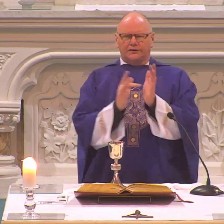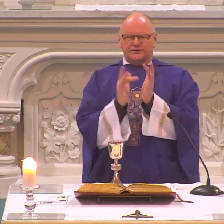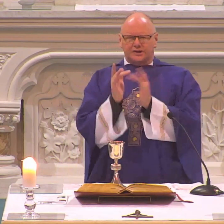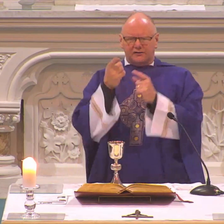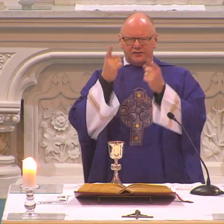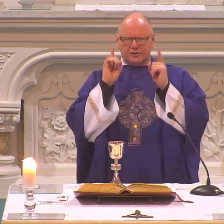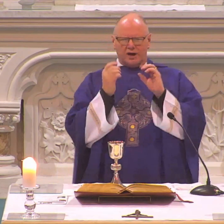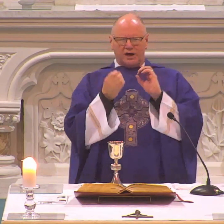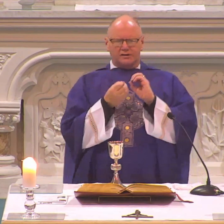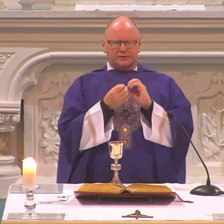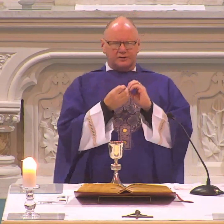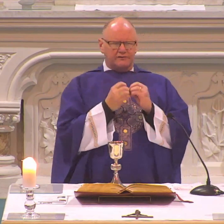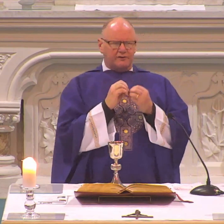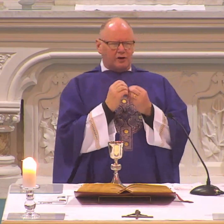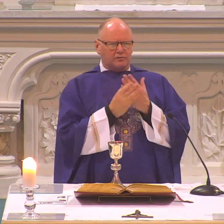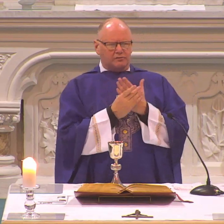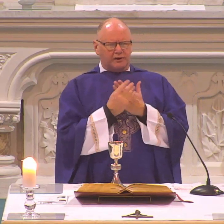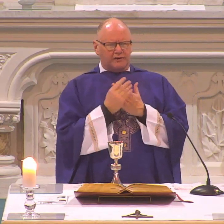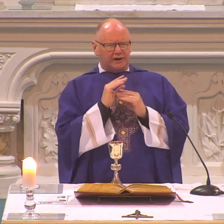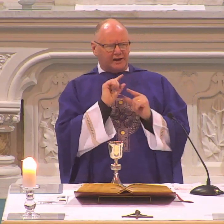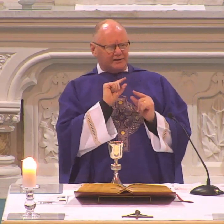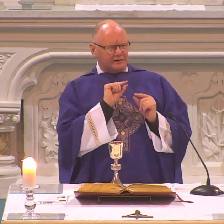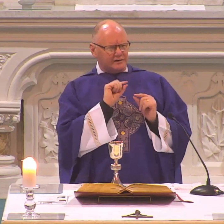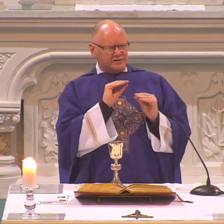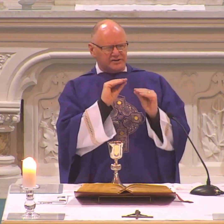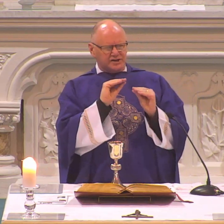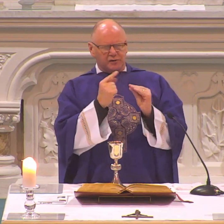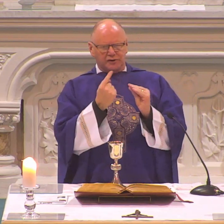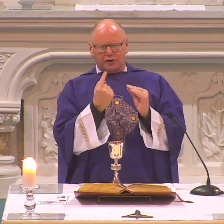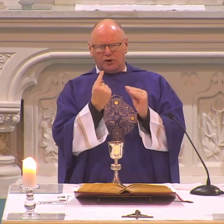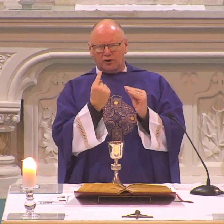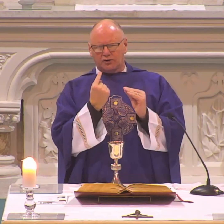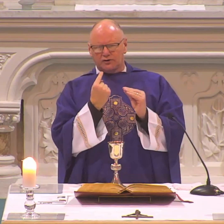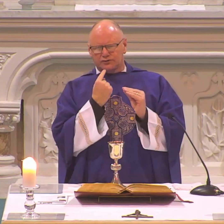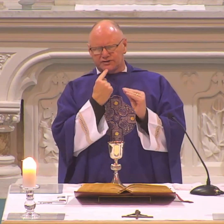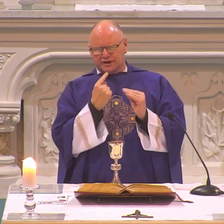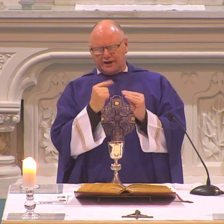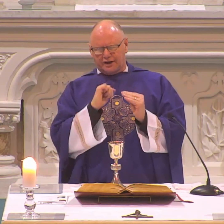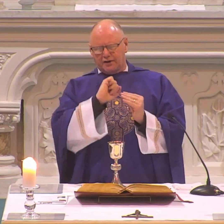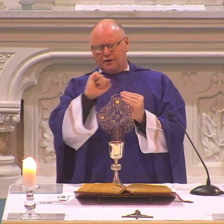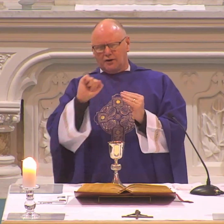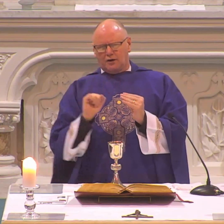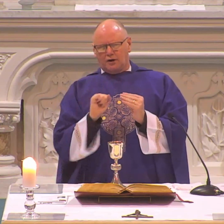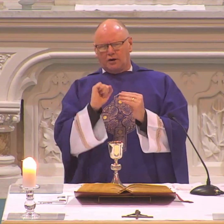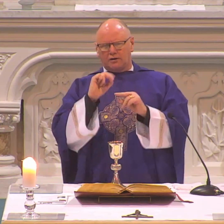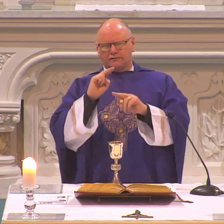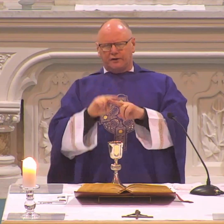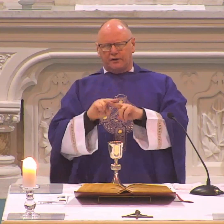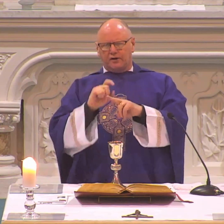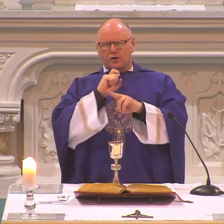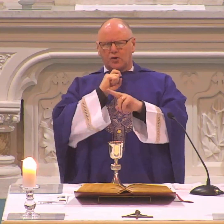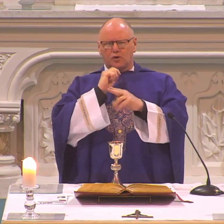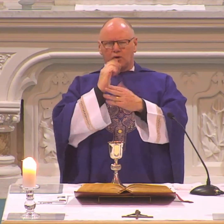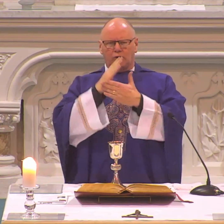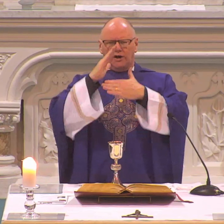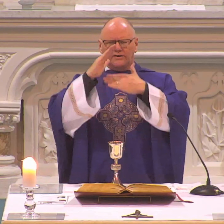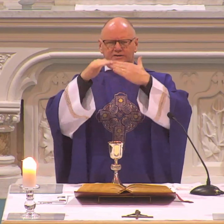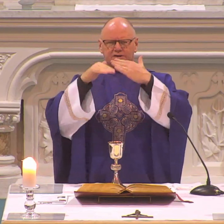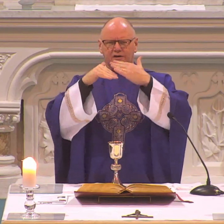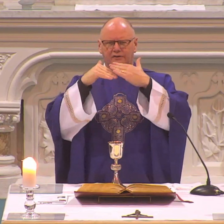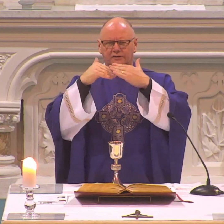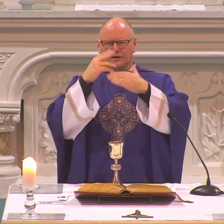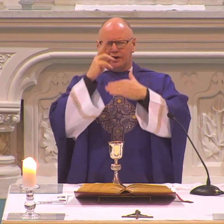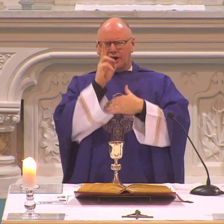At the Saviour's command, informed by divine teaching, we dare to say, Our Father, who art